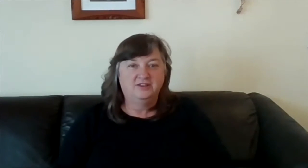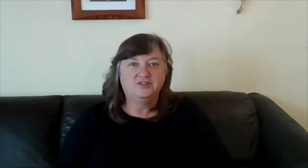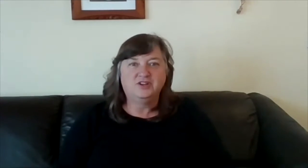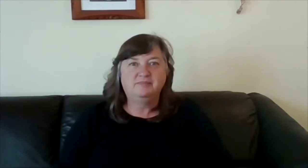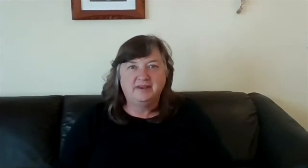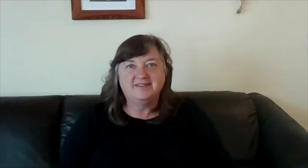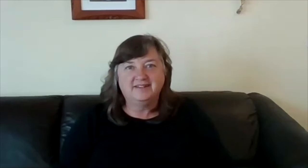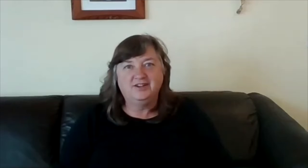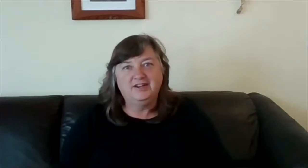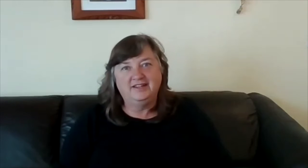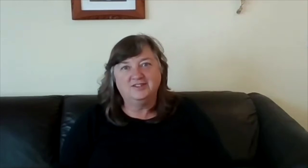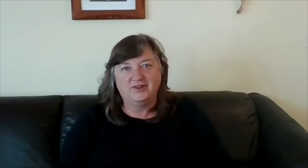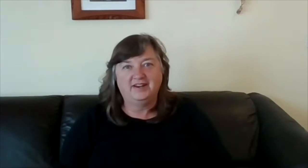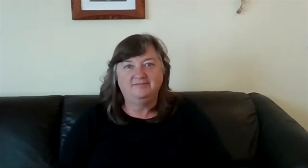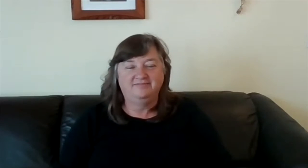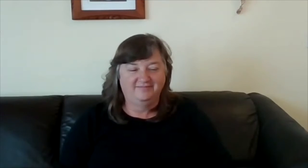So you're going to, basically, you're going to illustrate it.